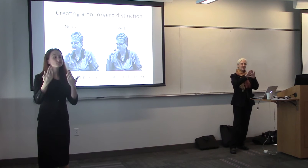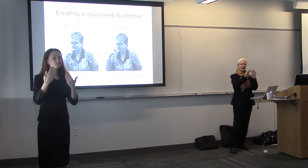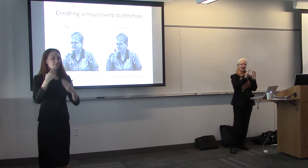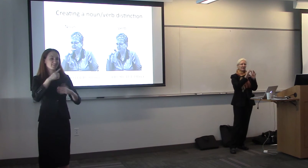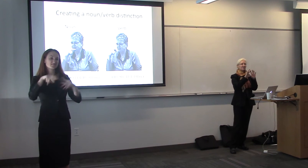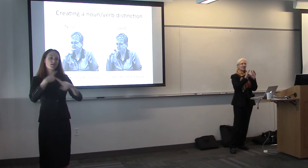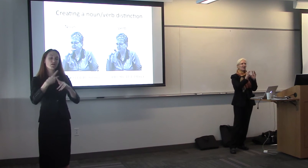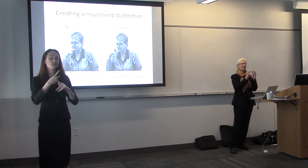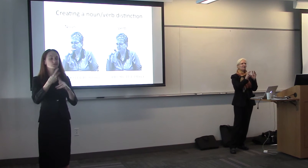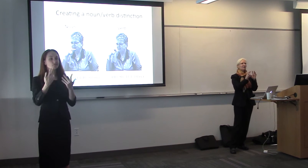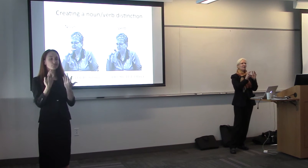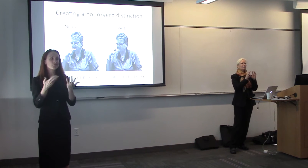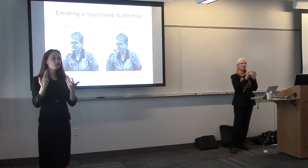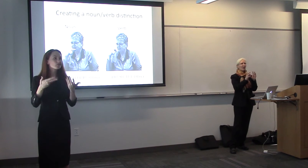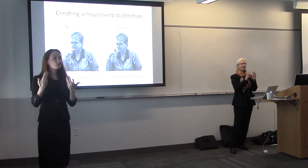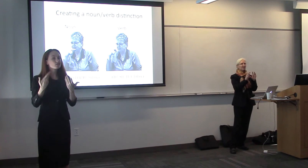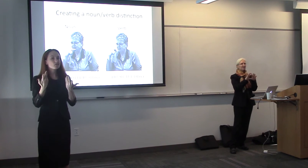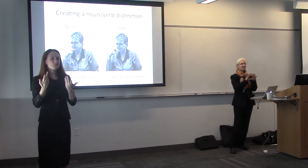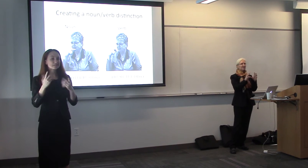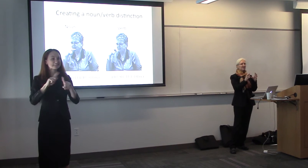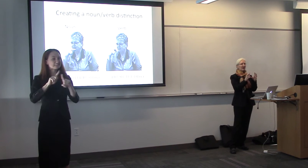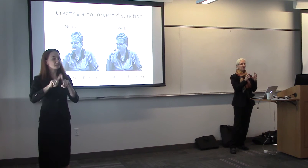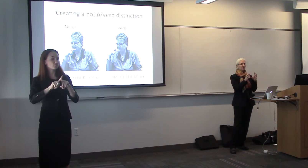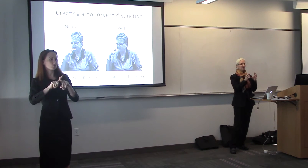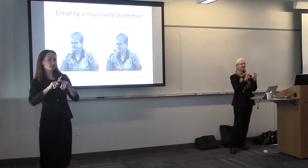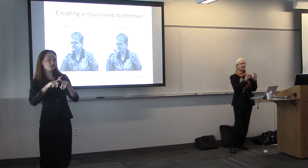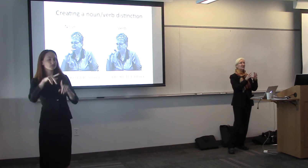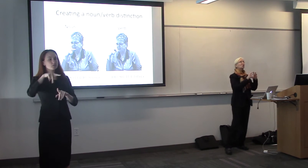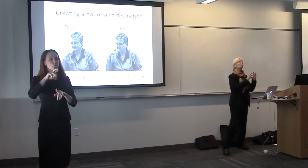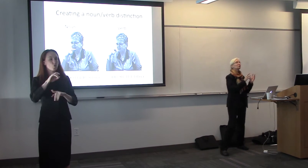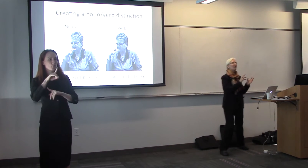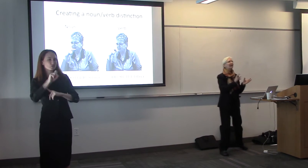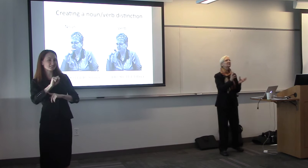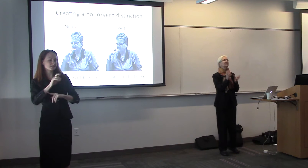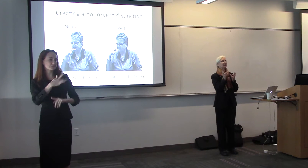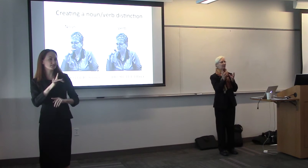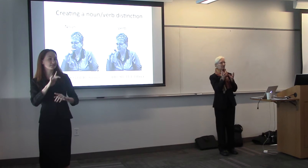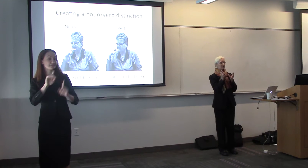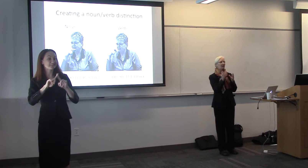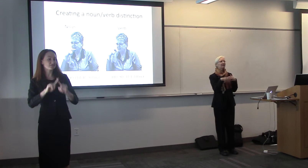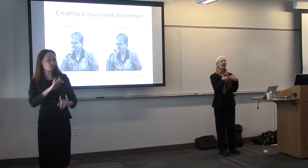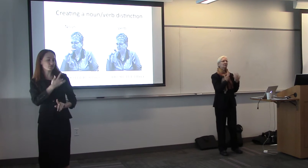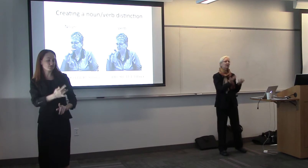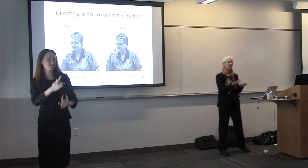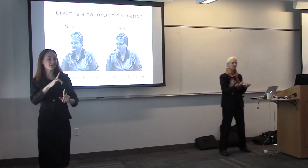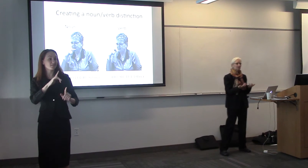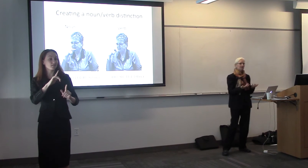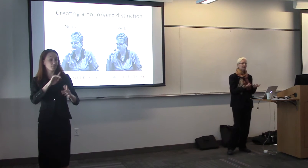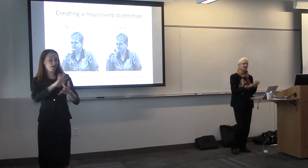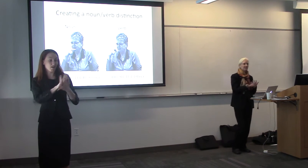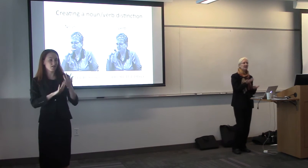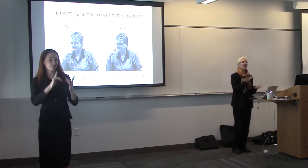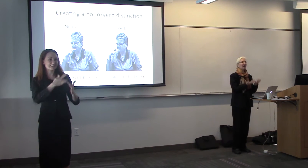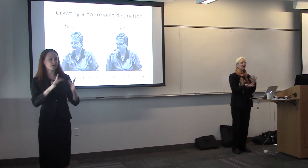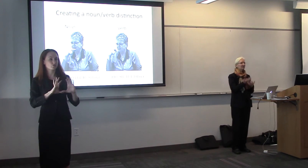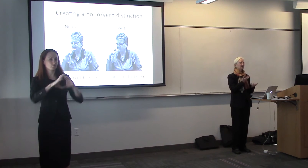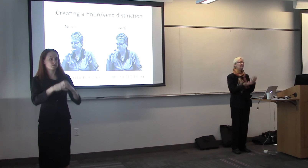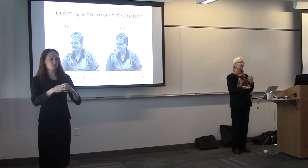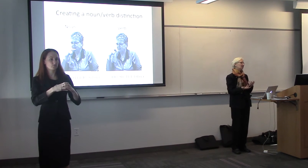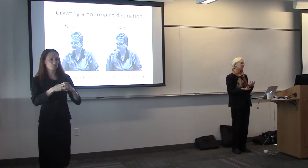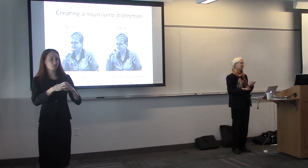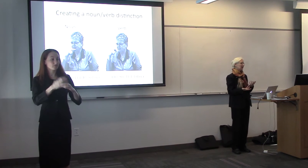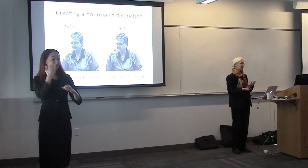these kinds of properties, these characteristics, travel together. That's what helps you see how